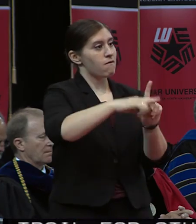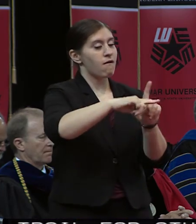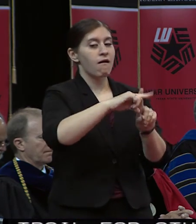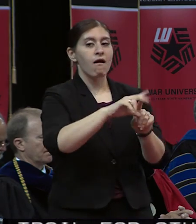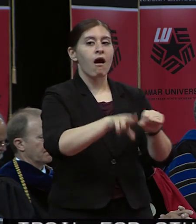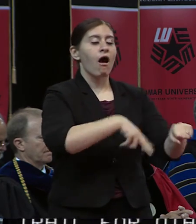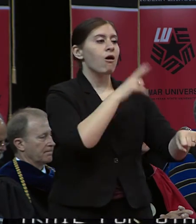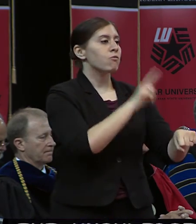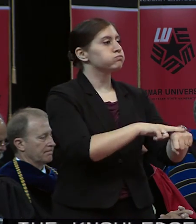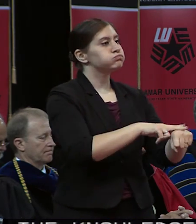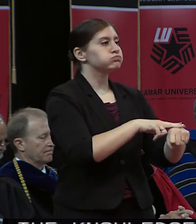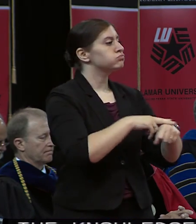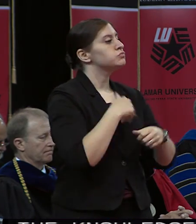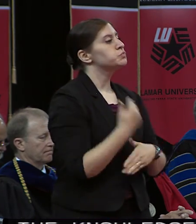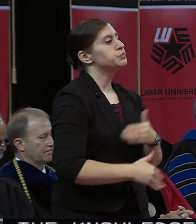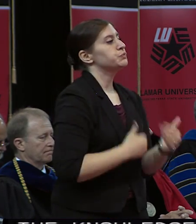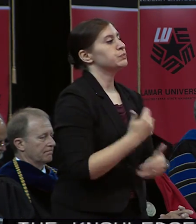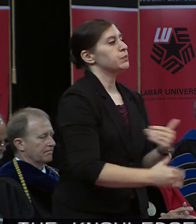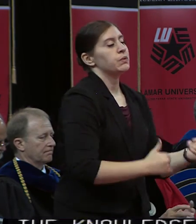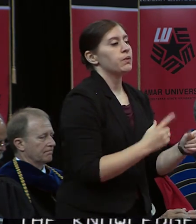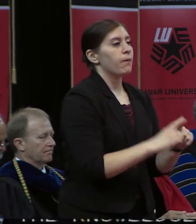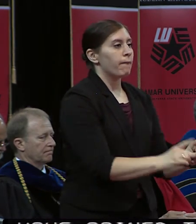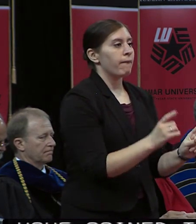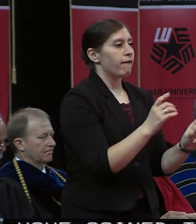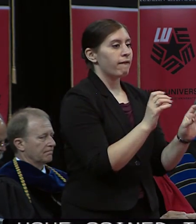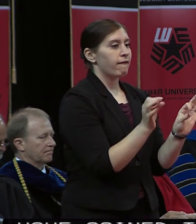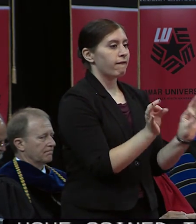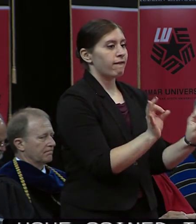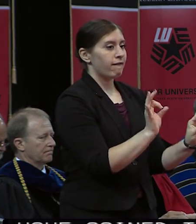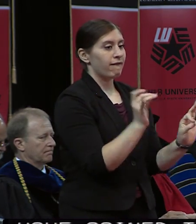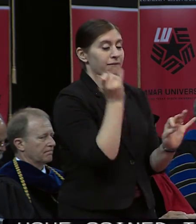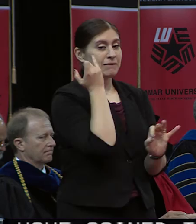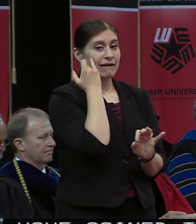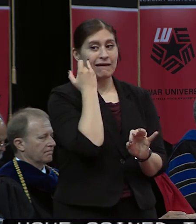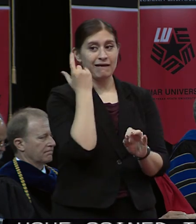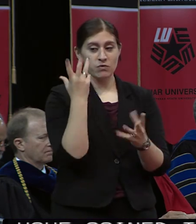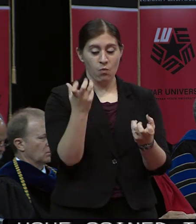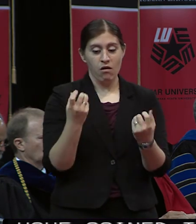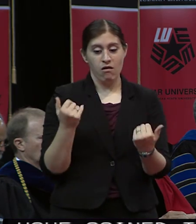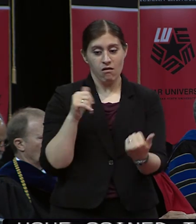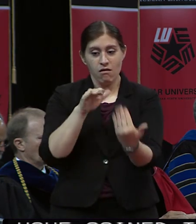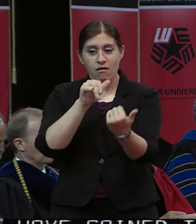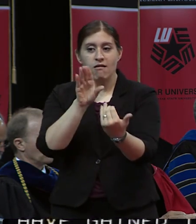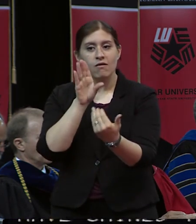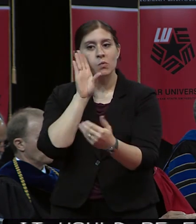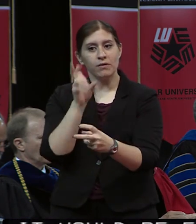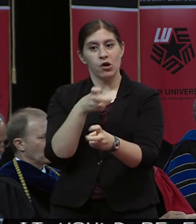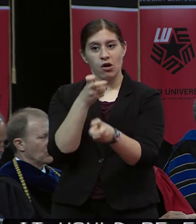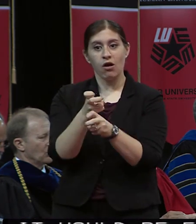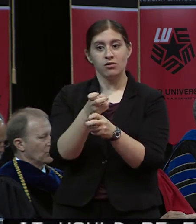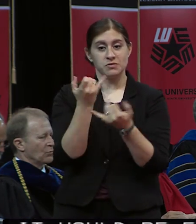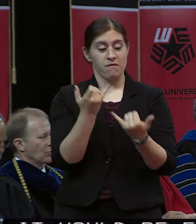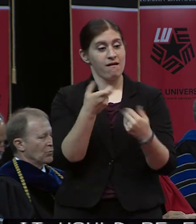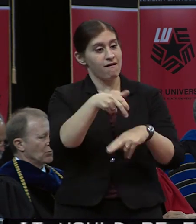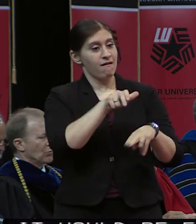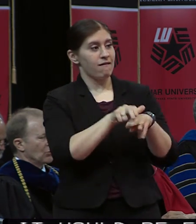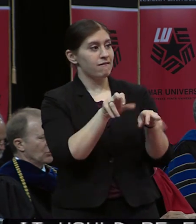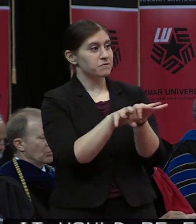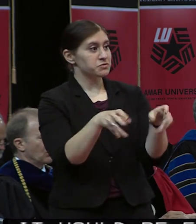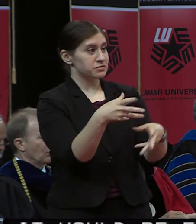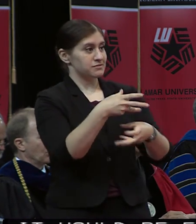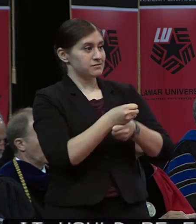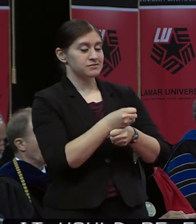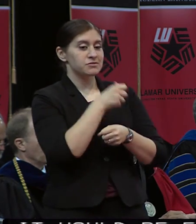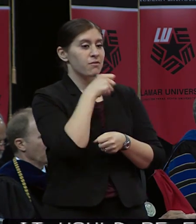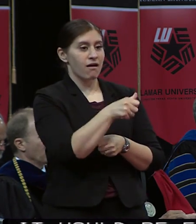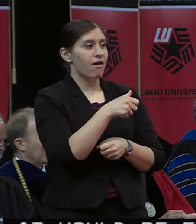to take the path of least resistance, but nothing worth having ever comes easy. Sitting here today, receiving your degree from this amazing university would